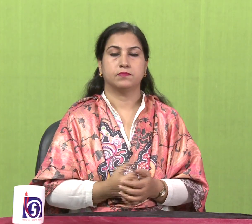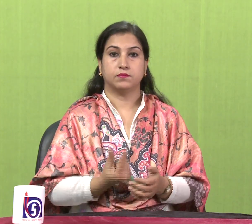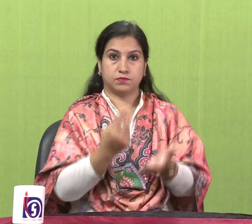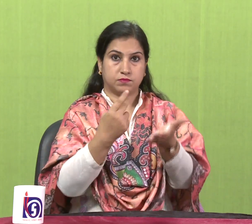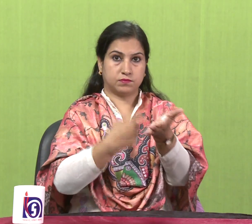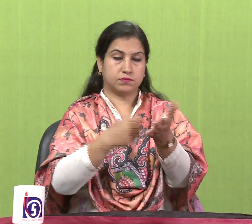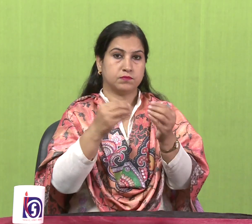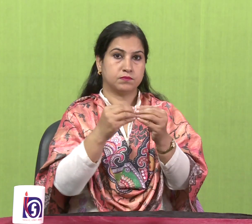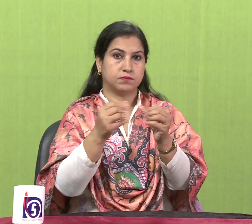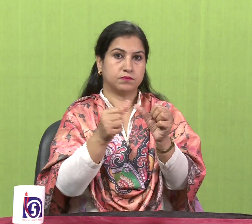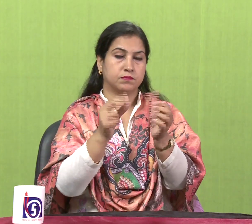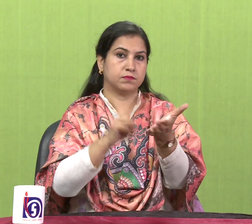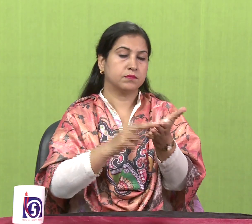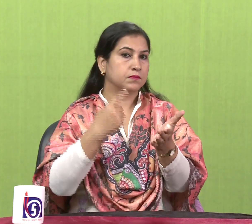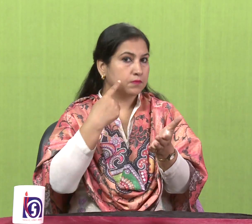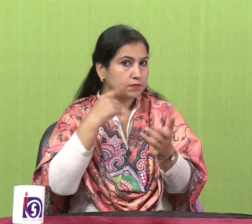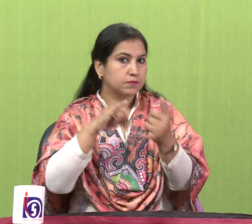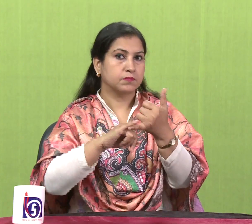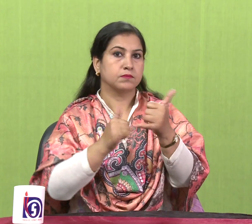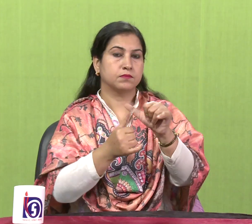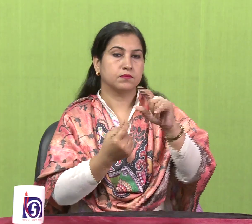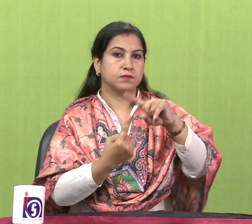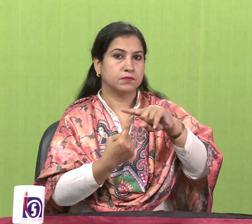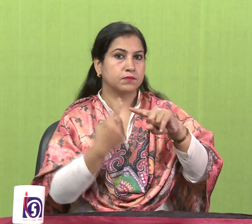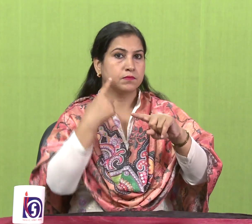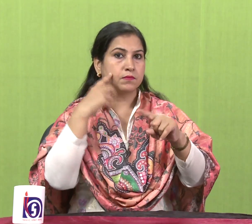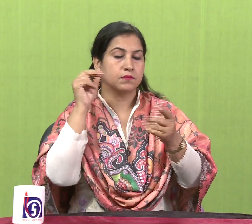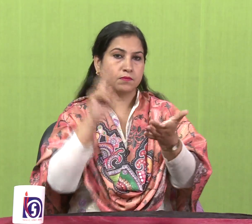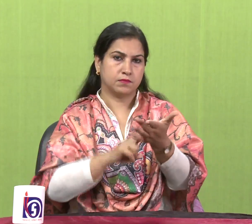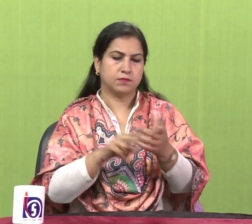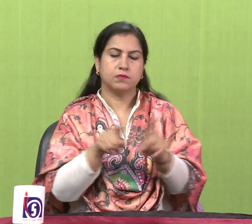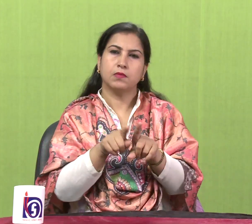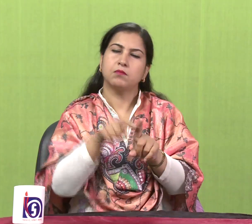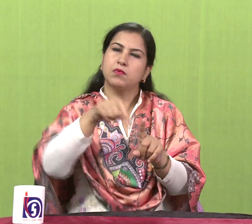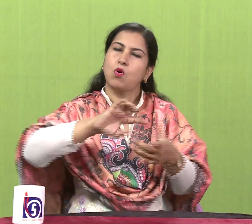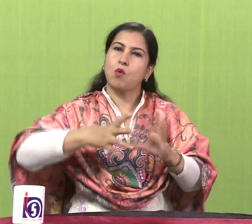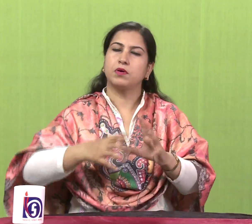Dear learners, urbanization also leads to decrease in the quality of environmental.